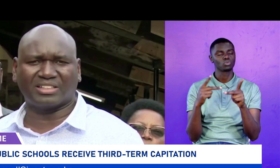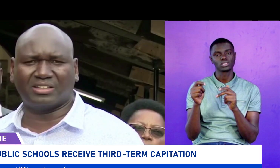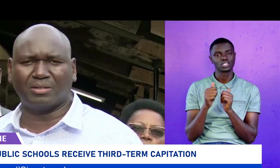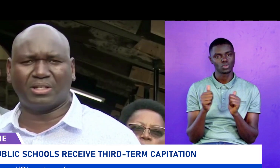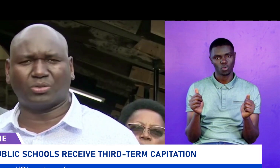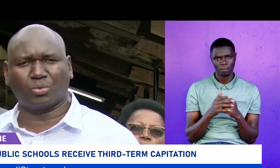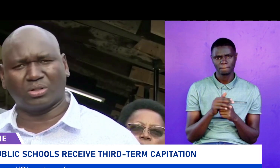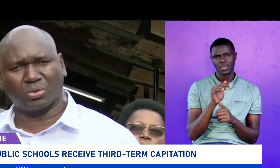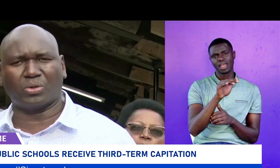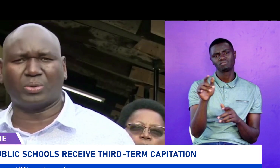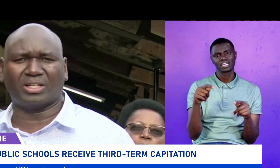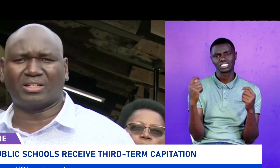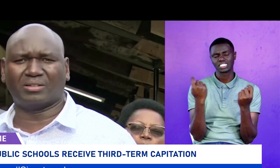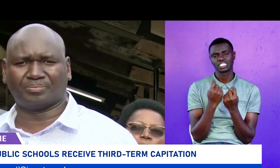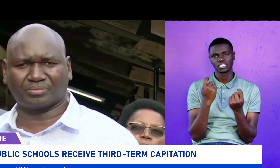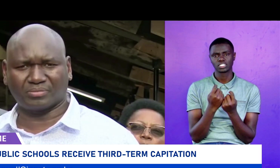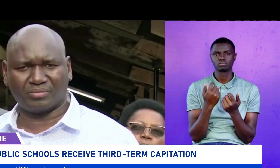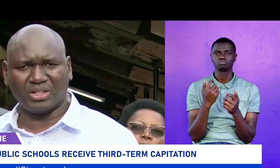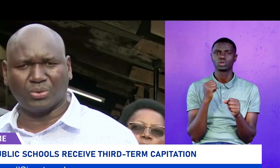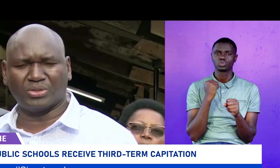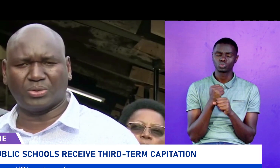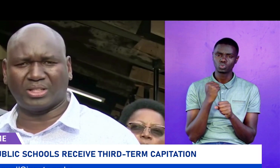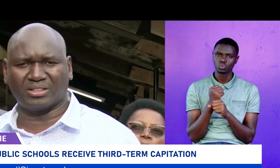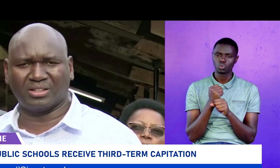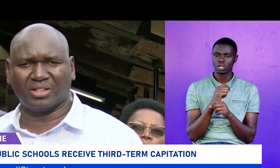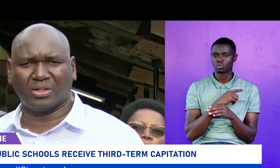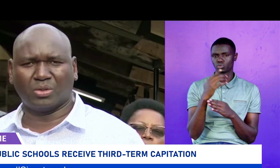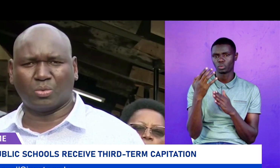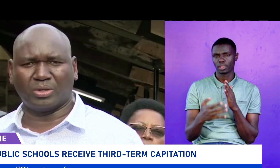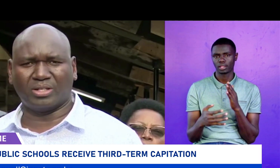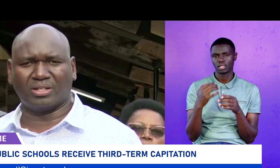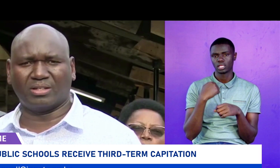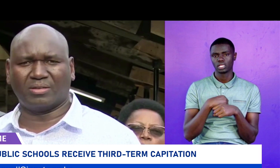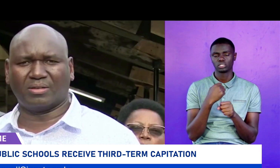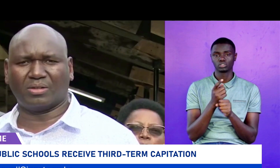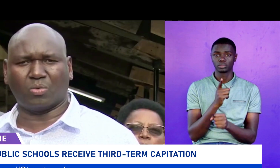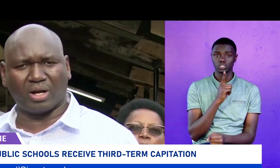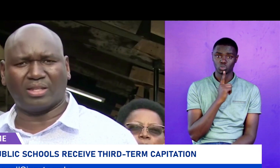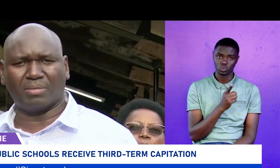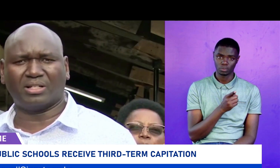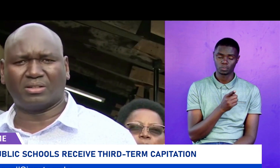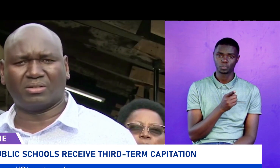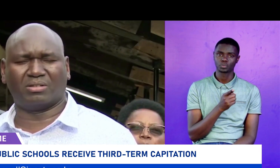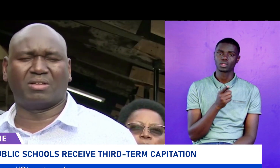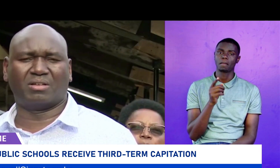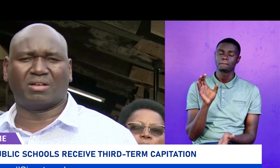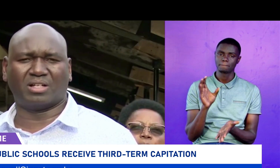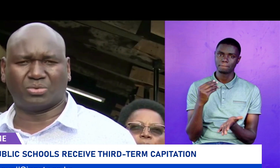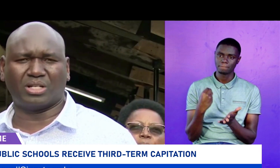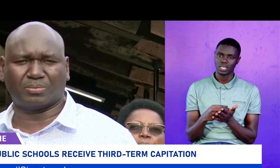the team here to work throughout the weekend to ensure that we wire the money as soon as